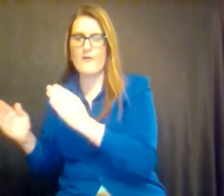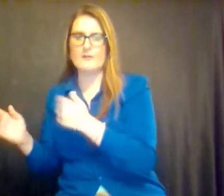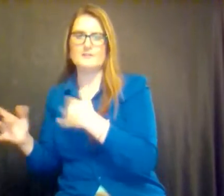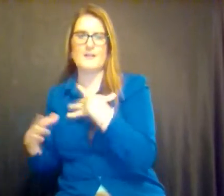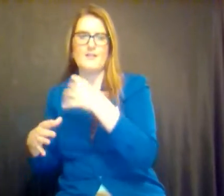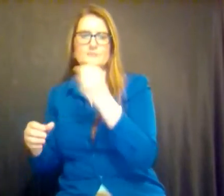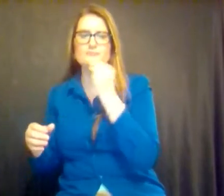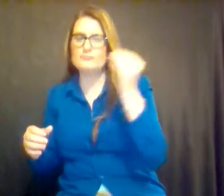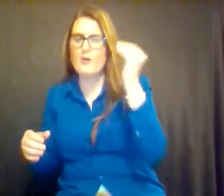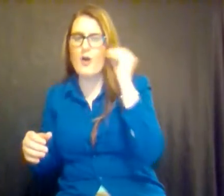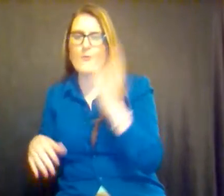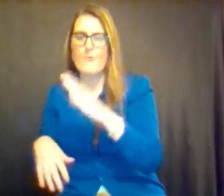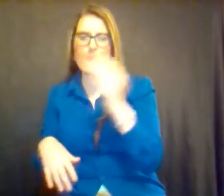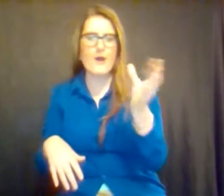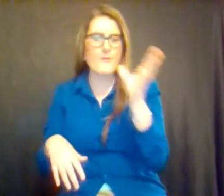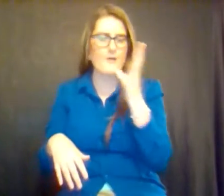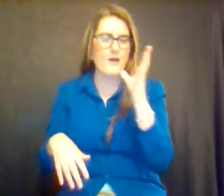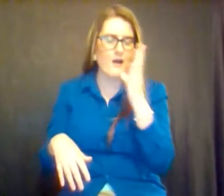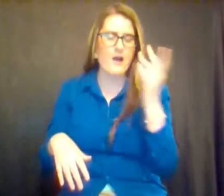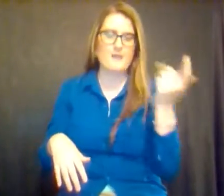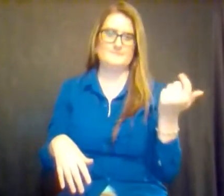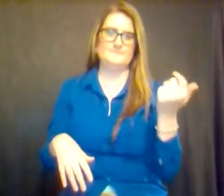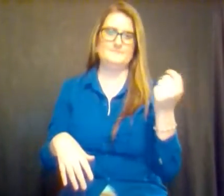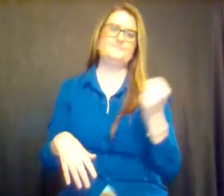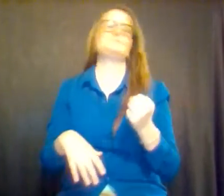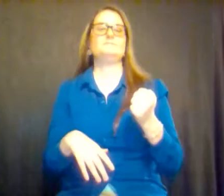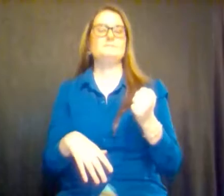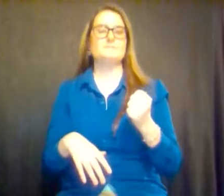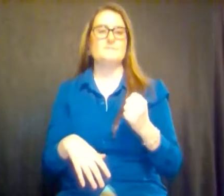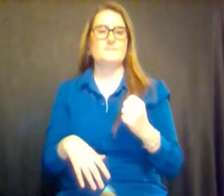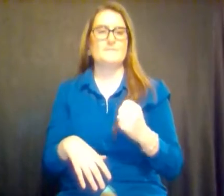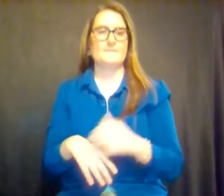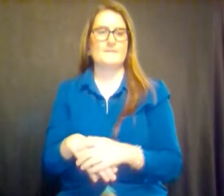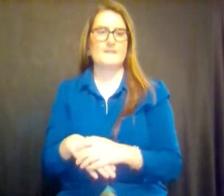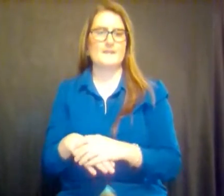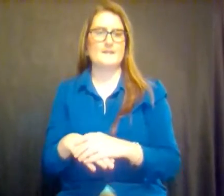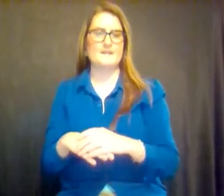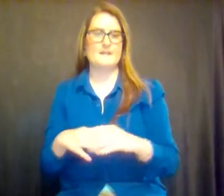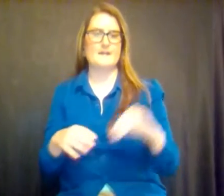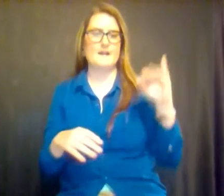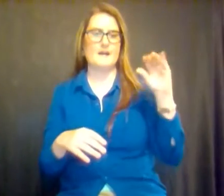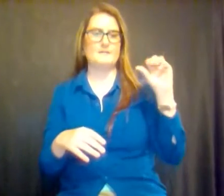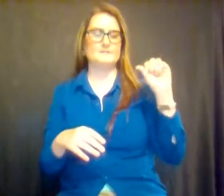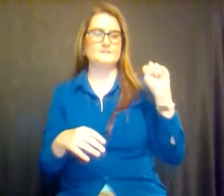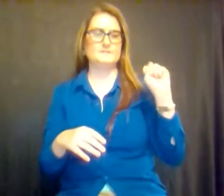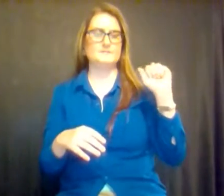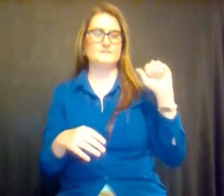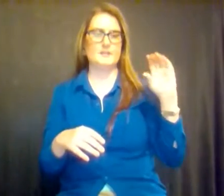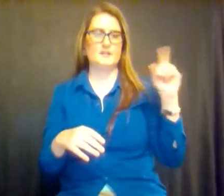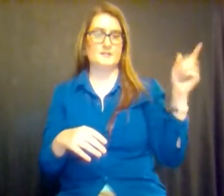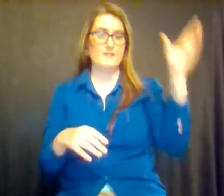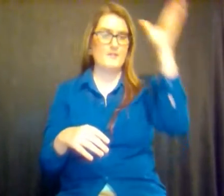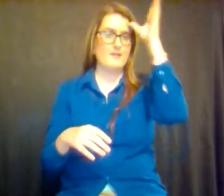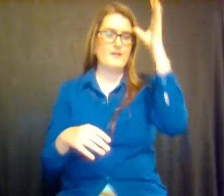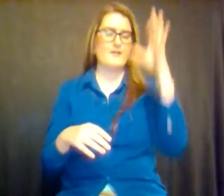Mumsy. Isaac's favourite son was Esau, because he loved to hear his stories about hunting and eat the fresh meat that he brought back with him. But Rebecca's favourite